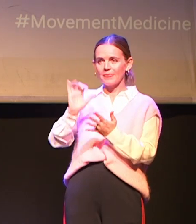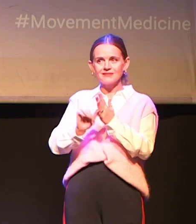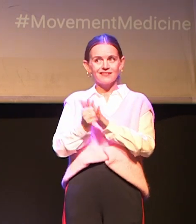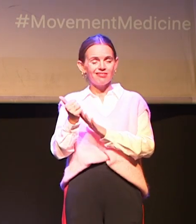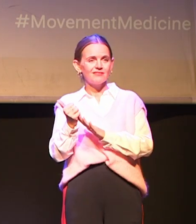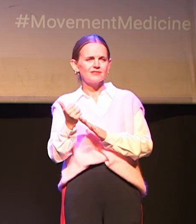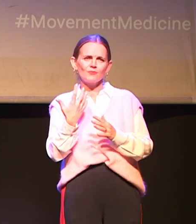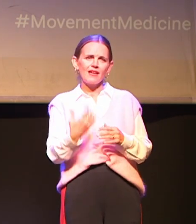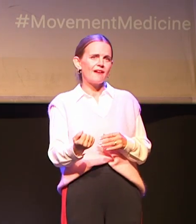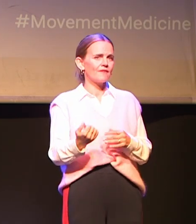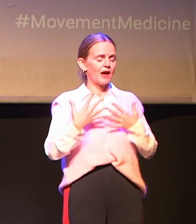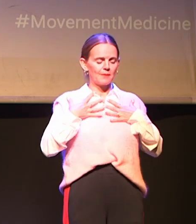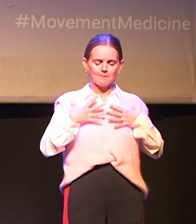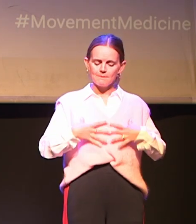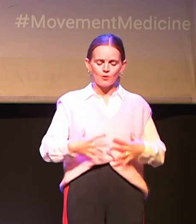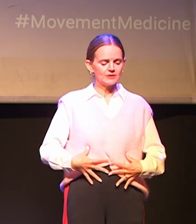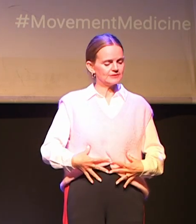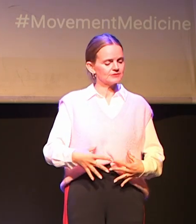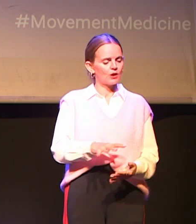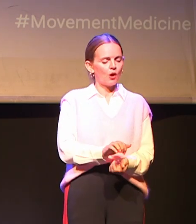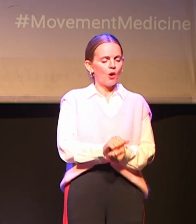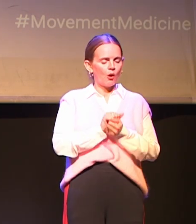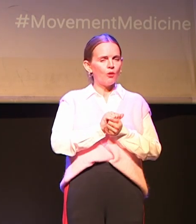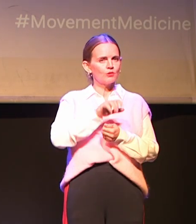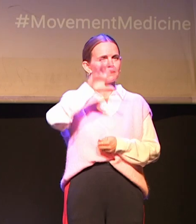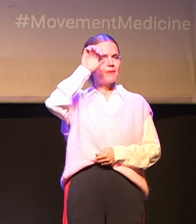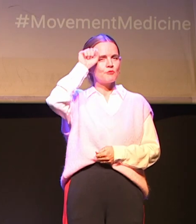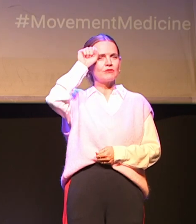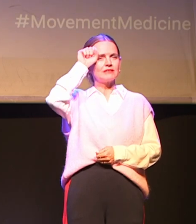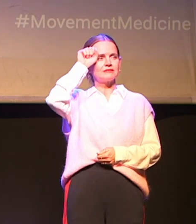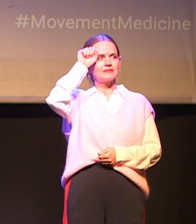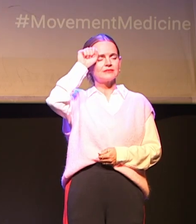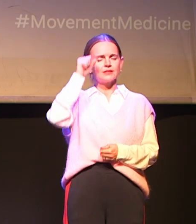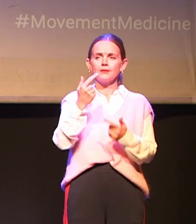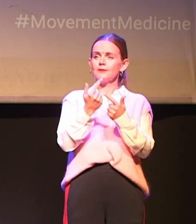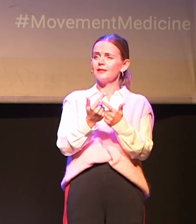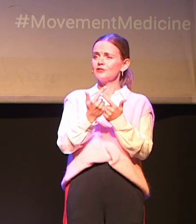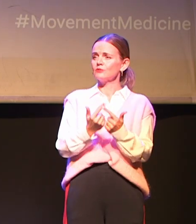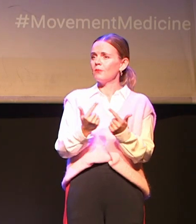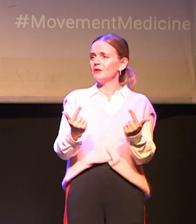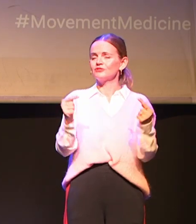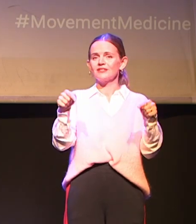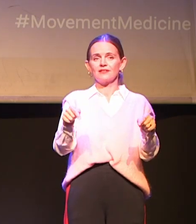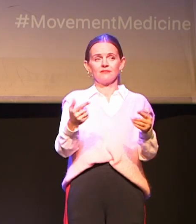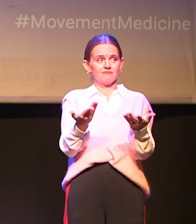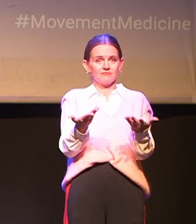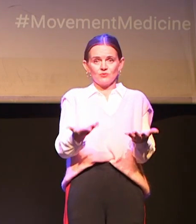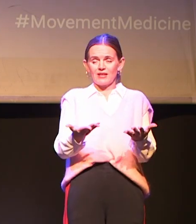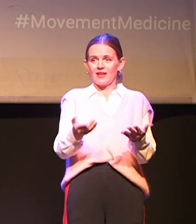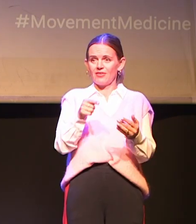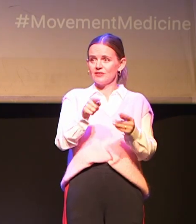bodies hold memories. There's so much here, like just in this room, like we are